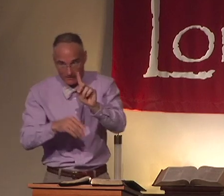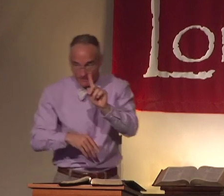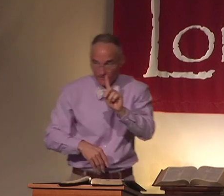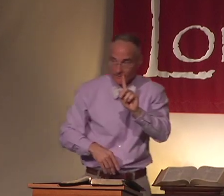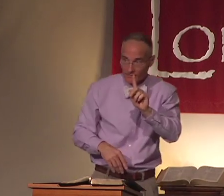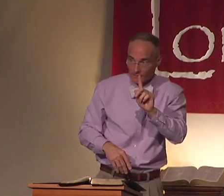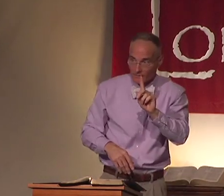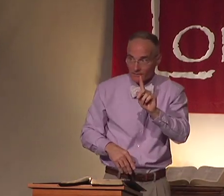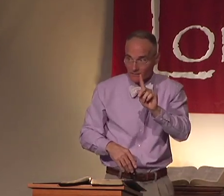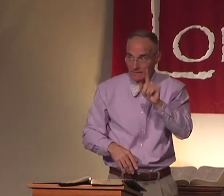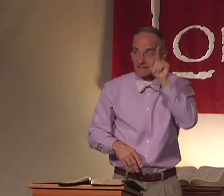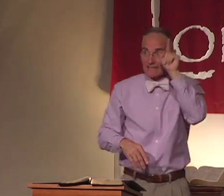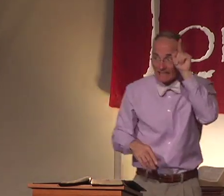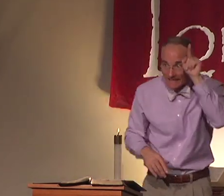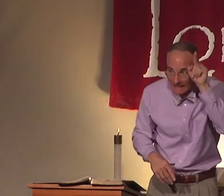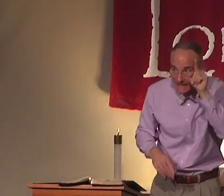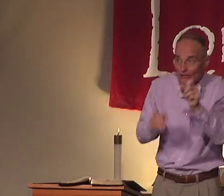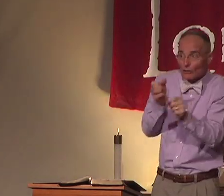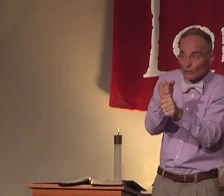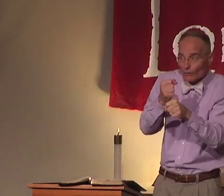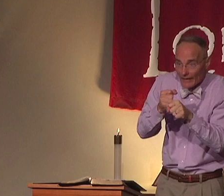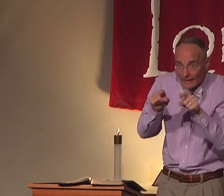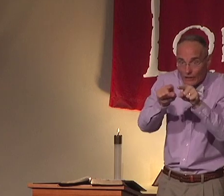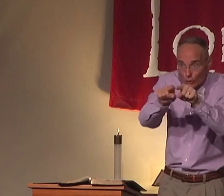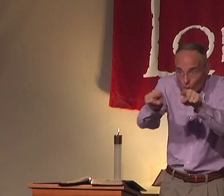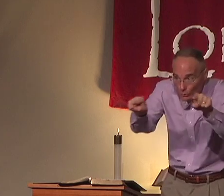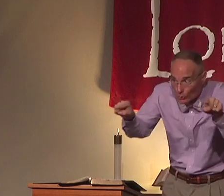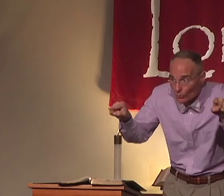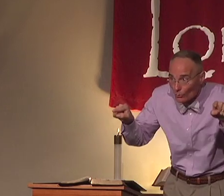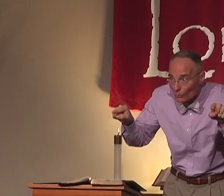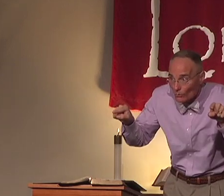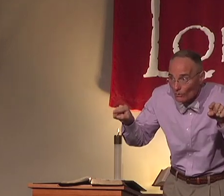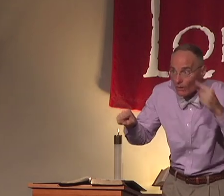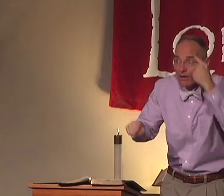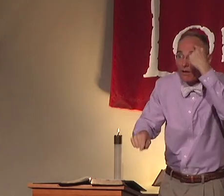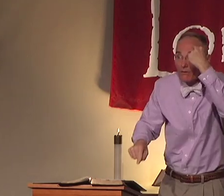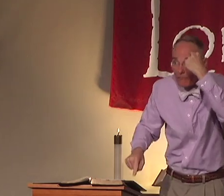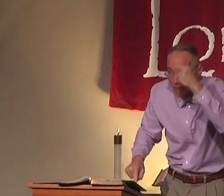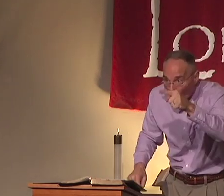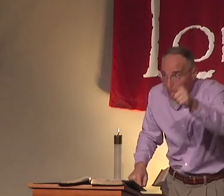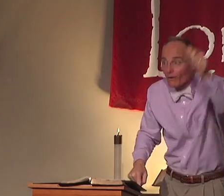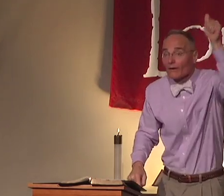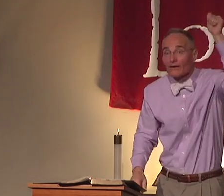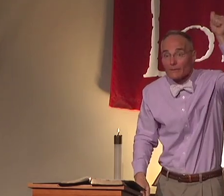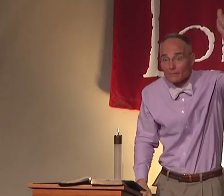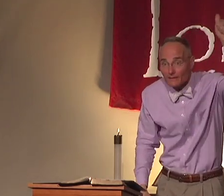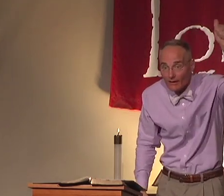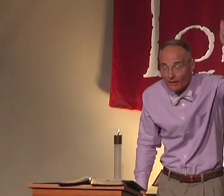And again, he created each one of you for